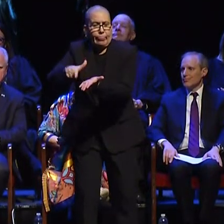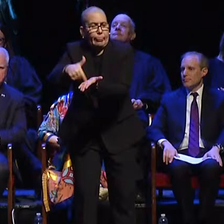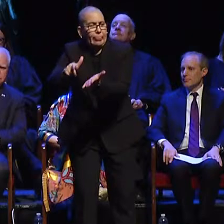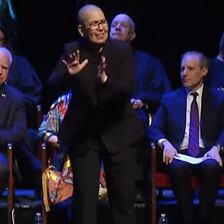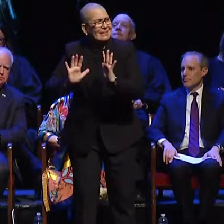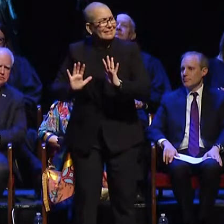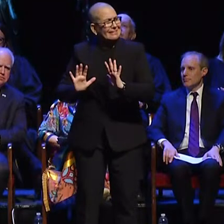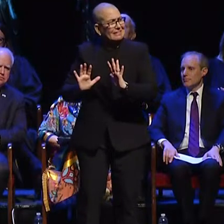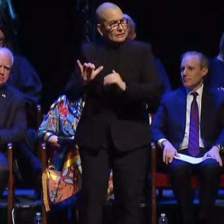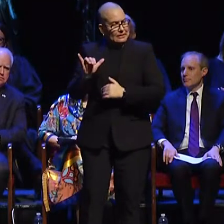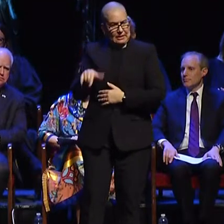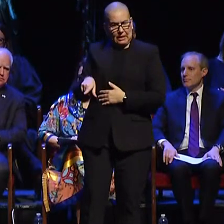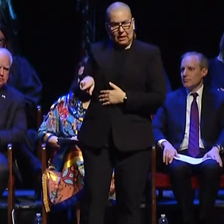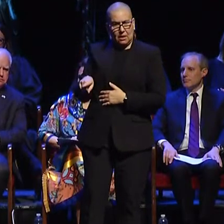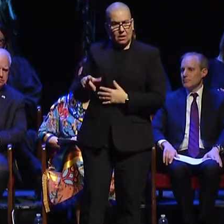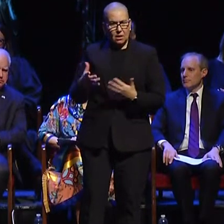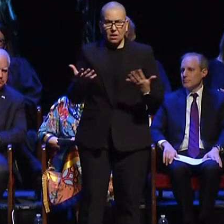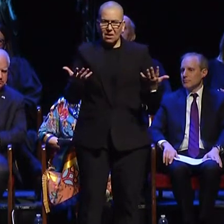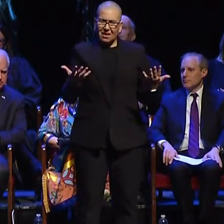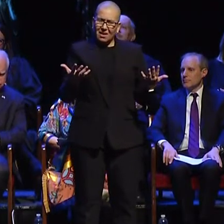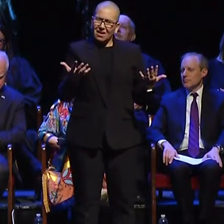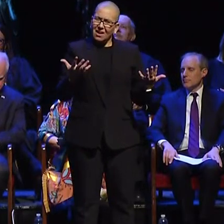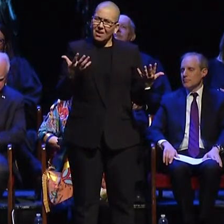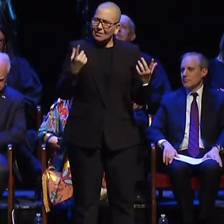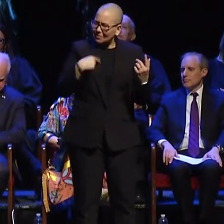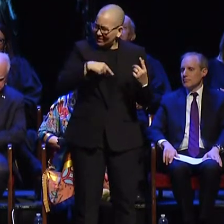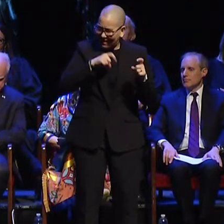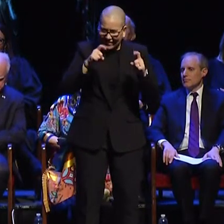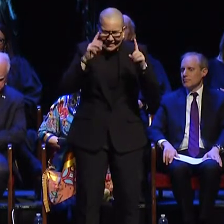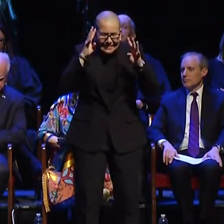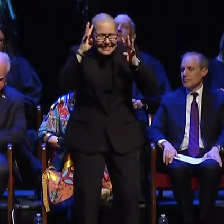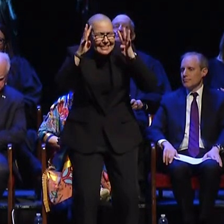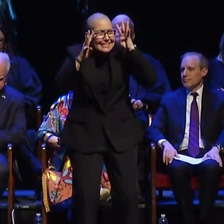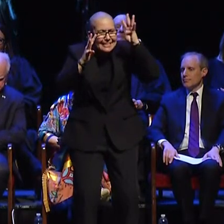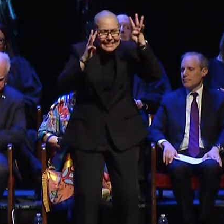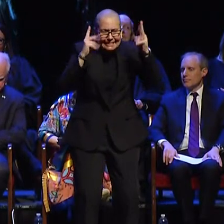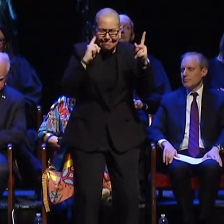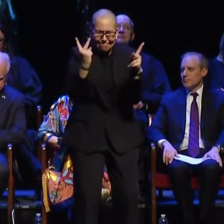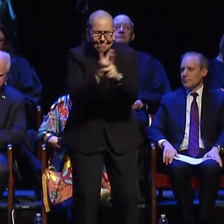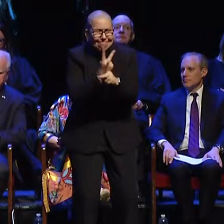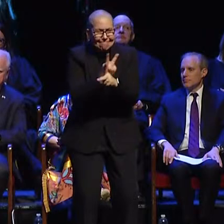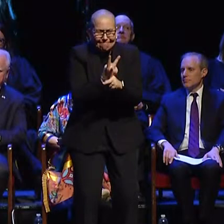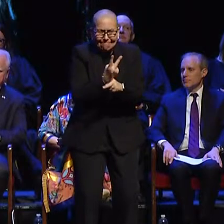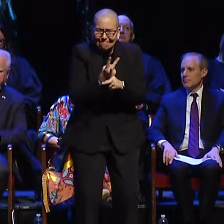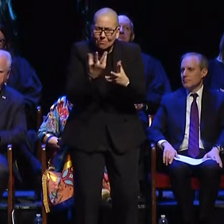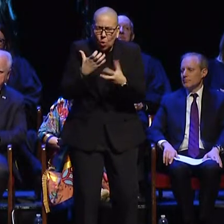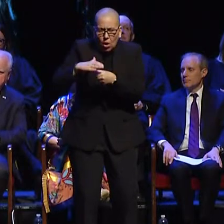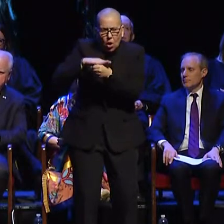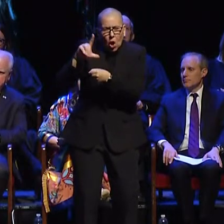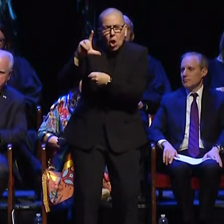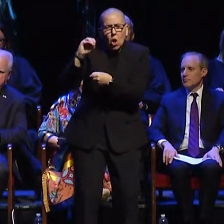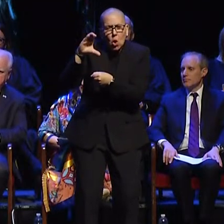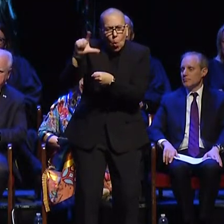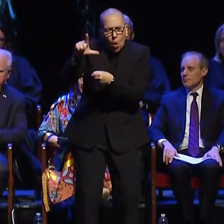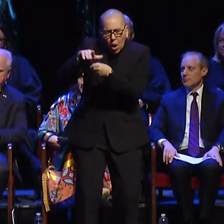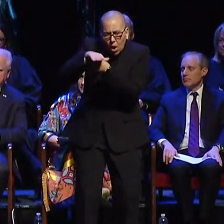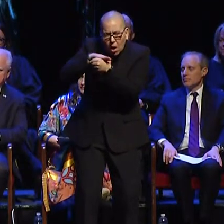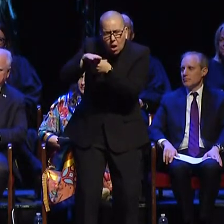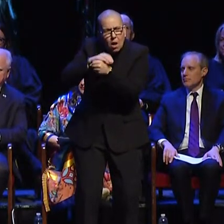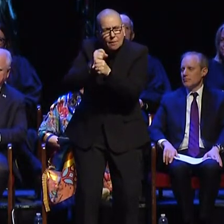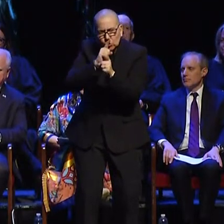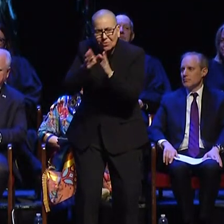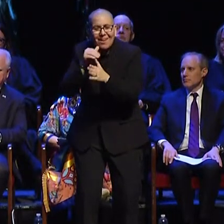that it blunts creativity or innovation, that we make sure that our local matters truly matter, that they get the attention that the